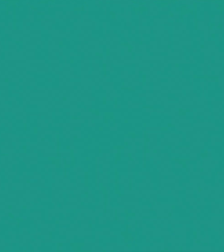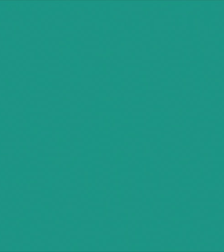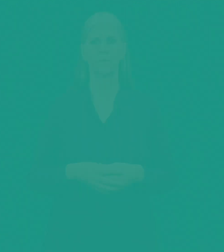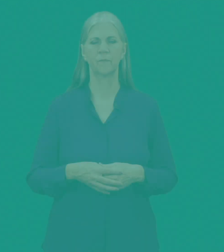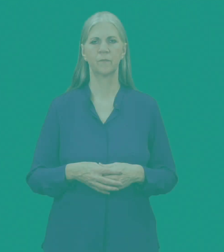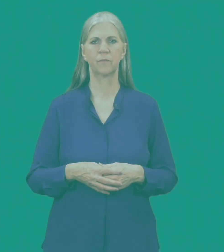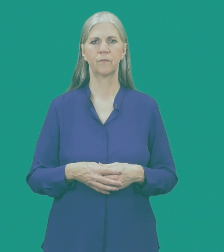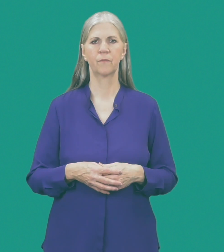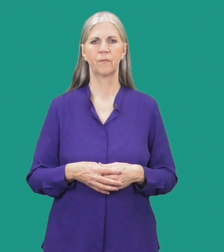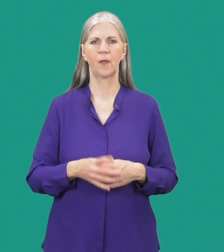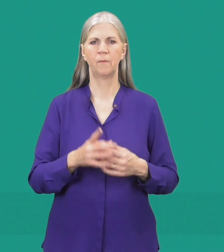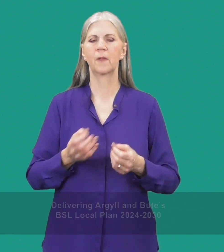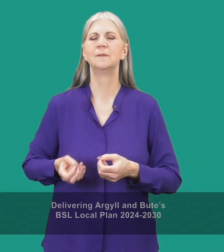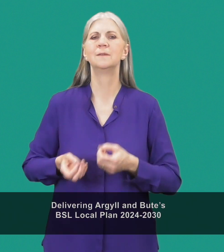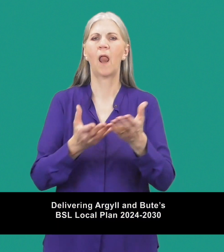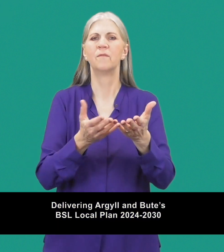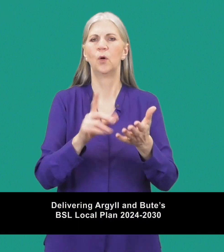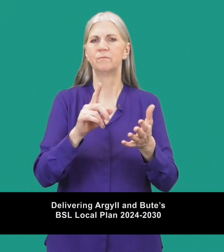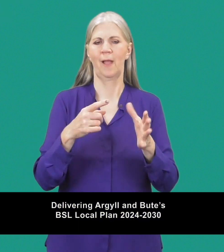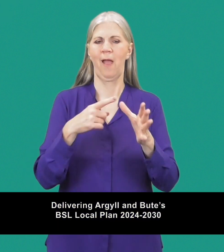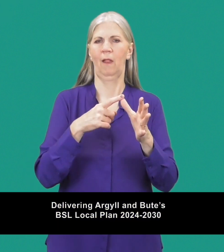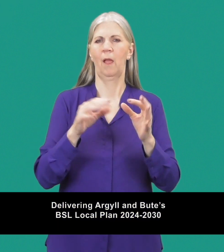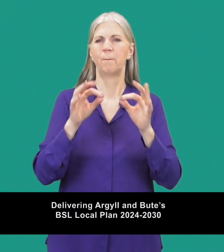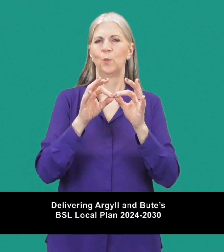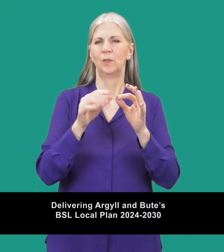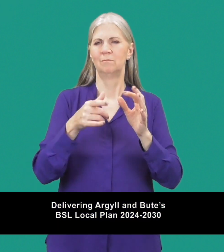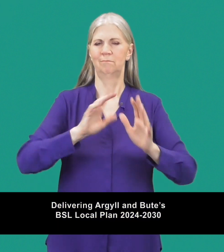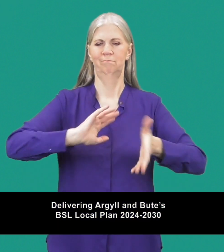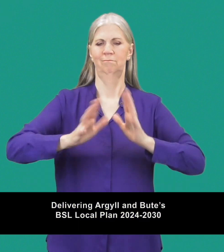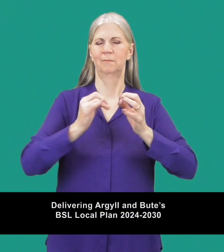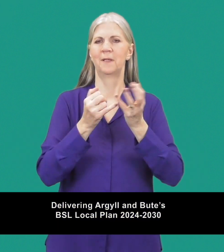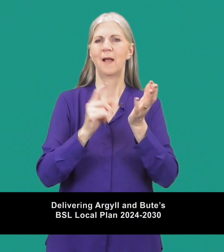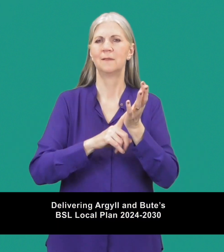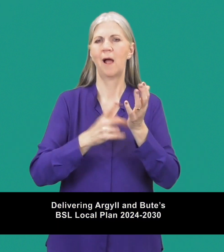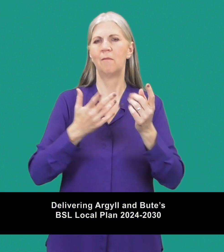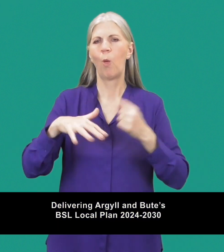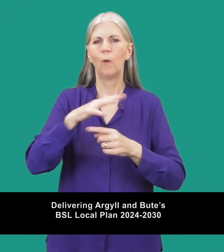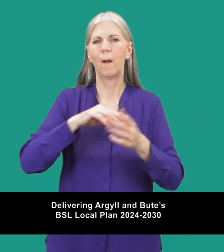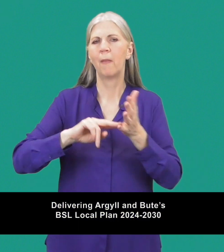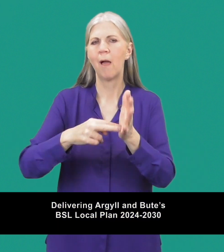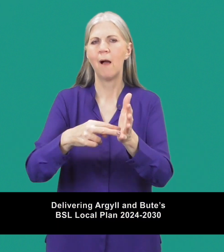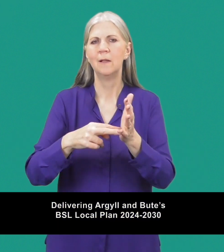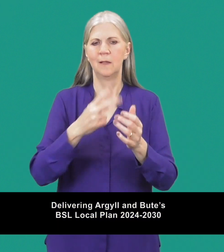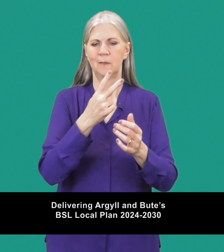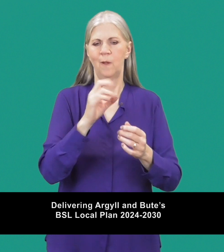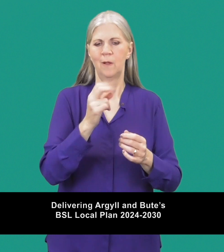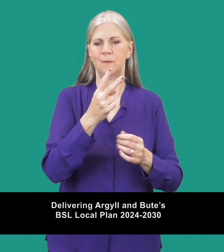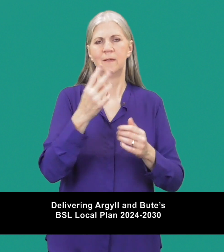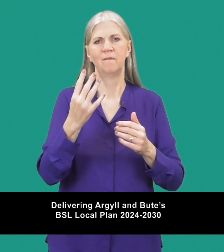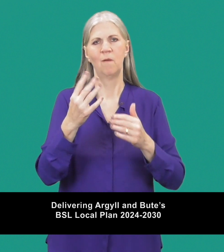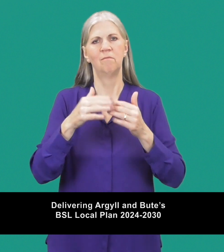Delivering Argyll and Bute's BSL Local Plan 2024 to 2030.